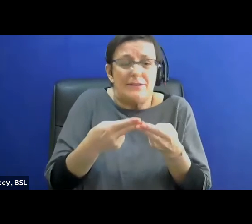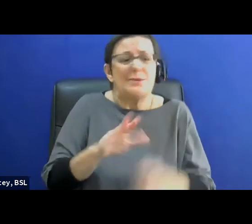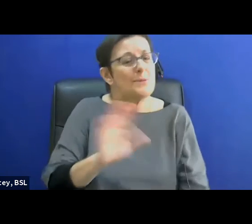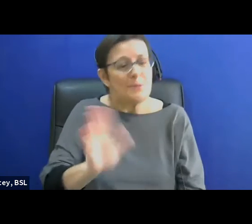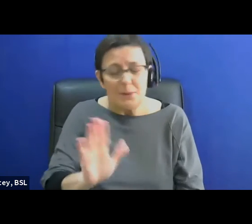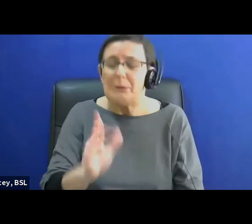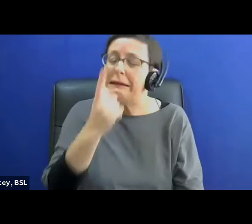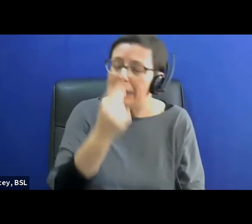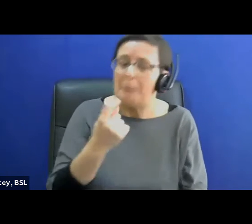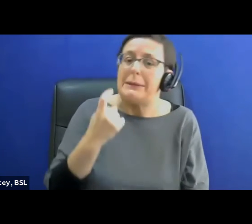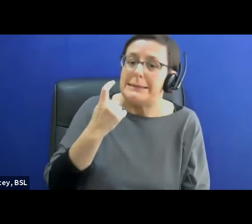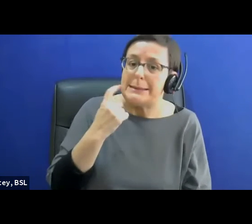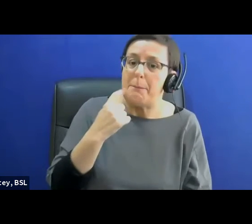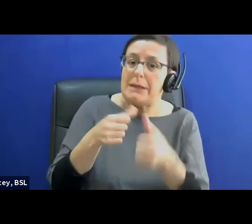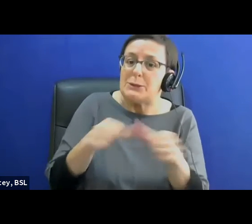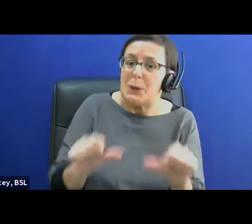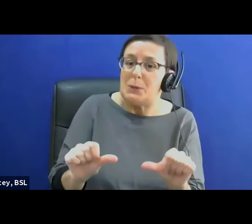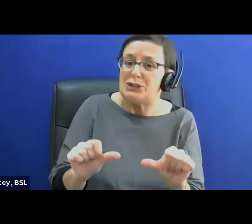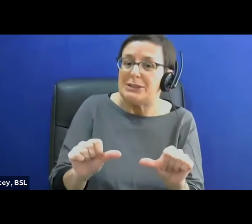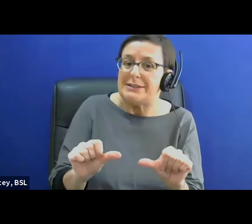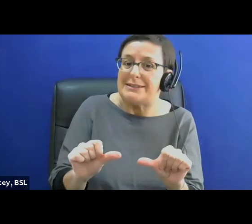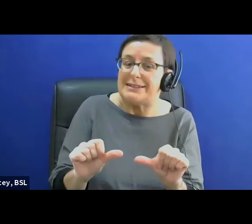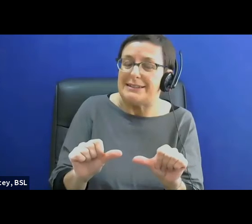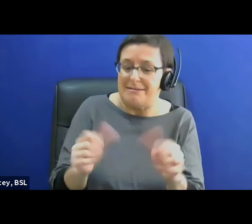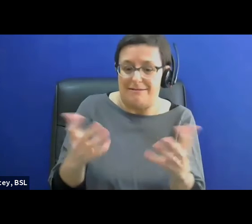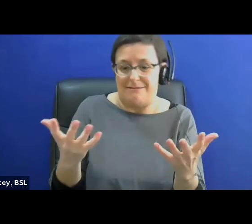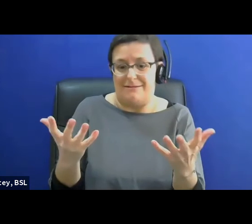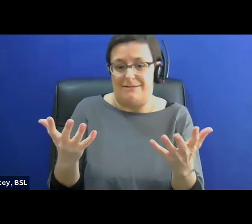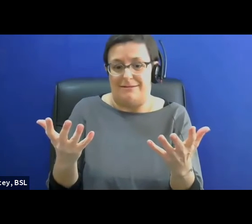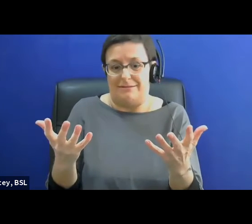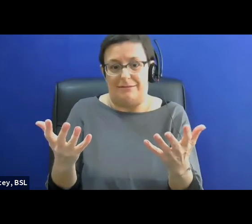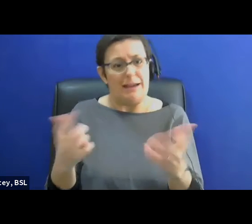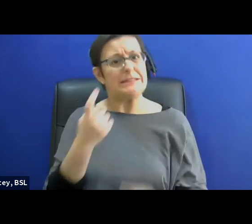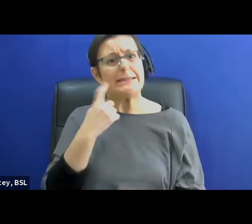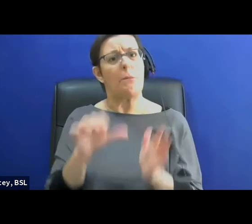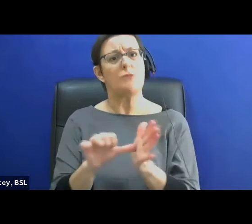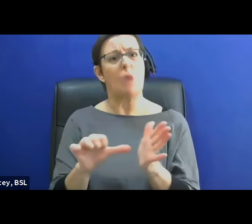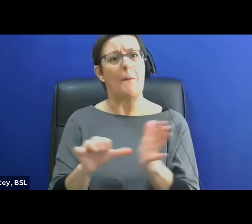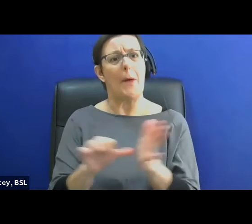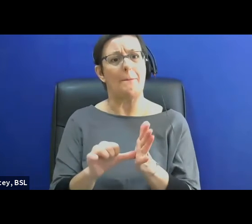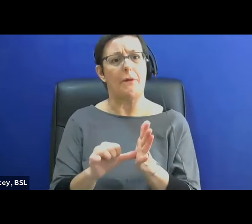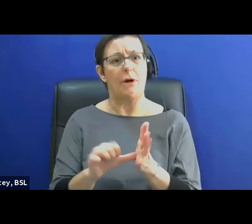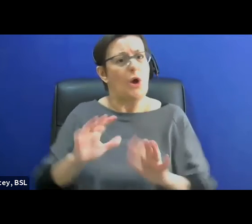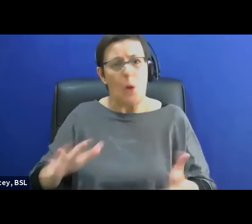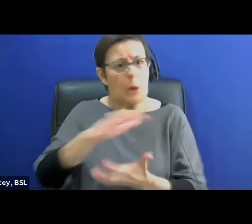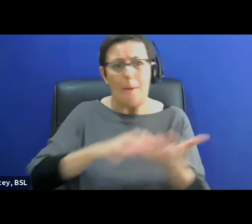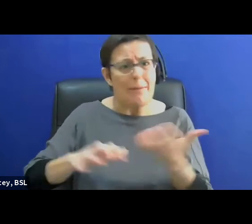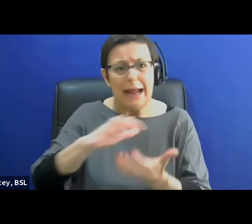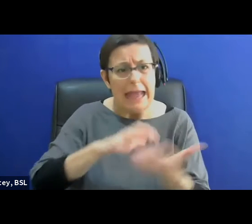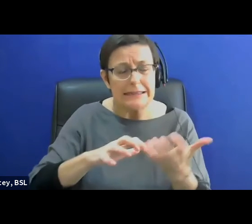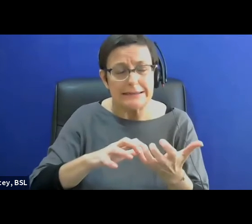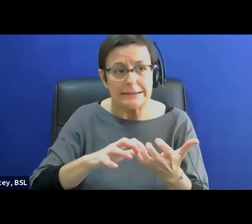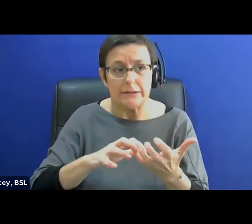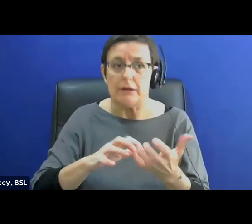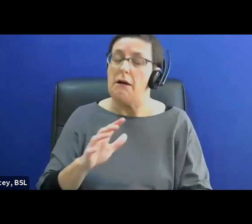simple solution to a relatively simple problem. And I think sometimes designers, especially in